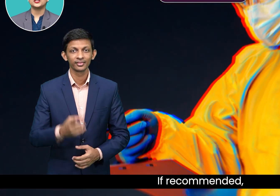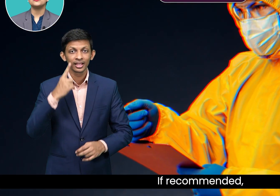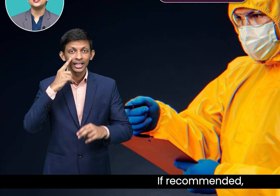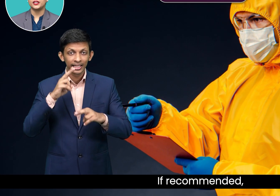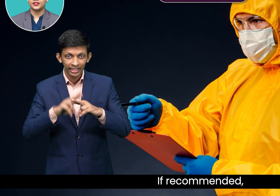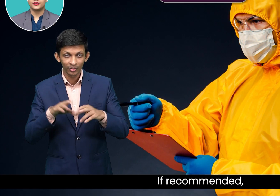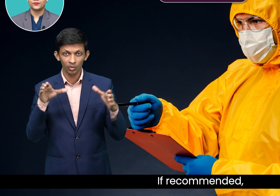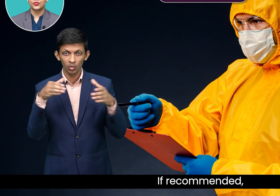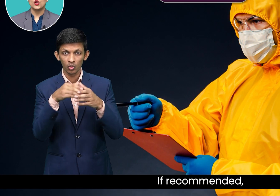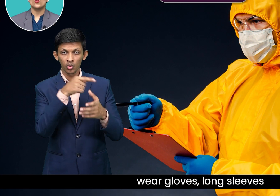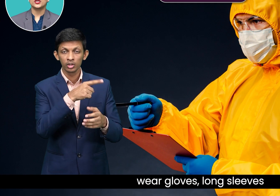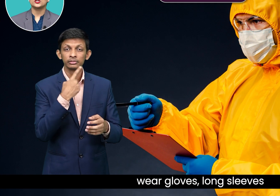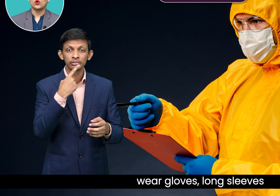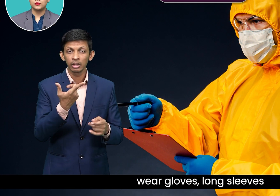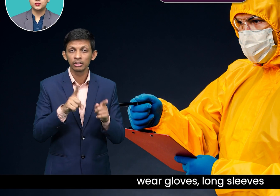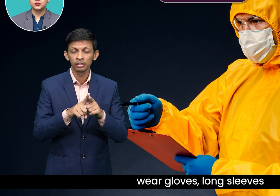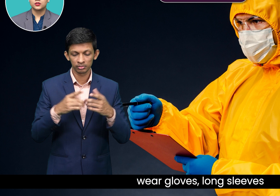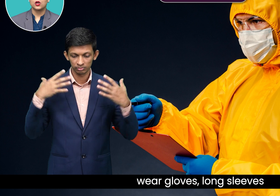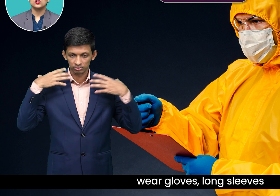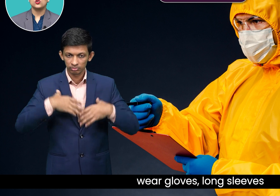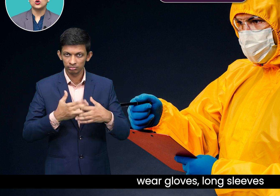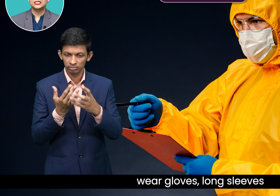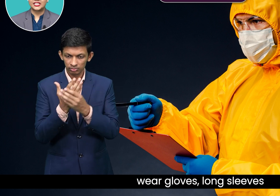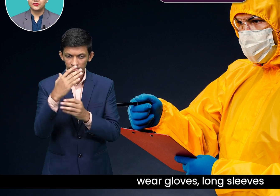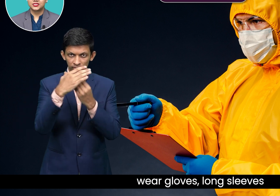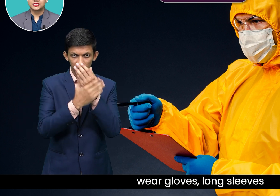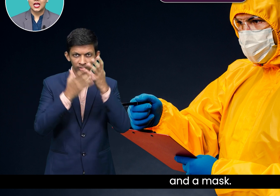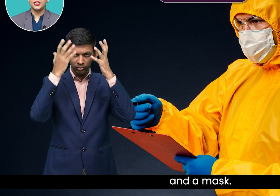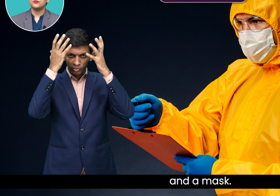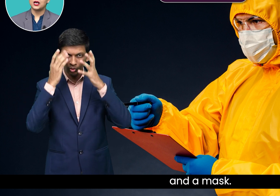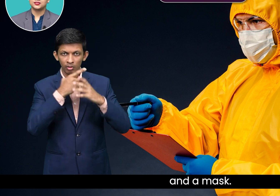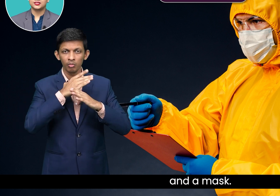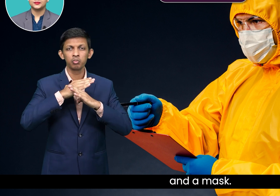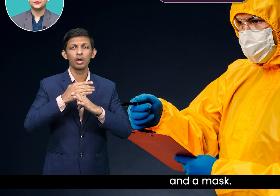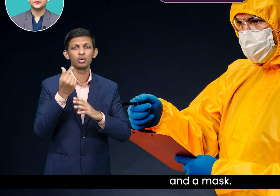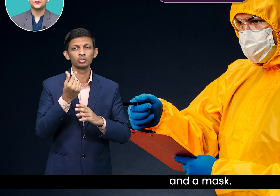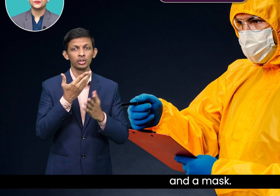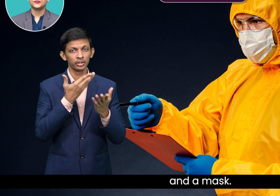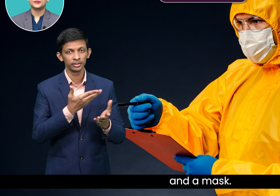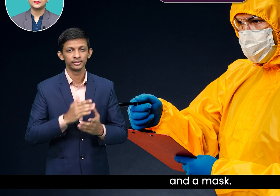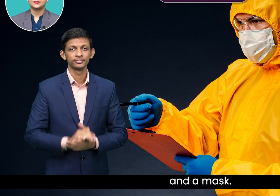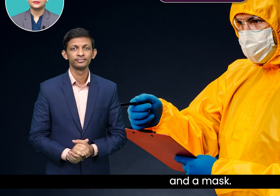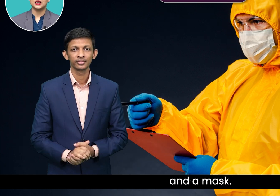If recommended, wear gloves, long sleeves and a mask.